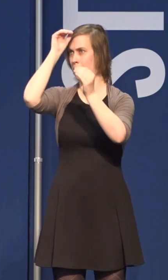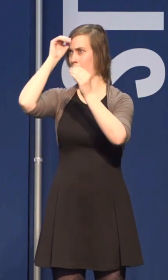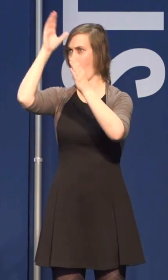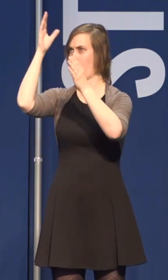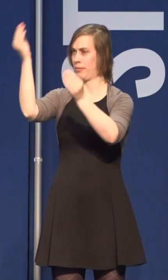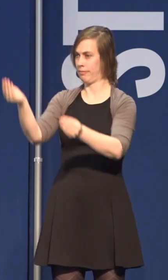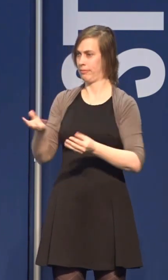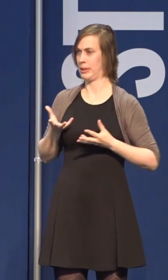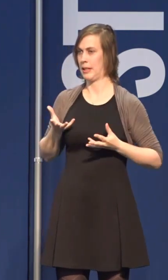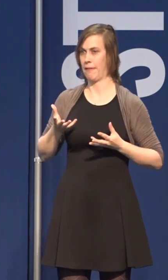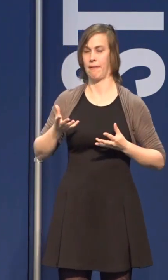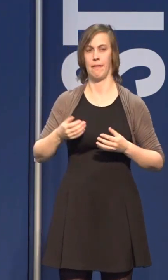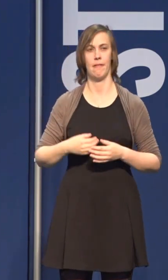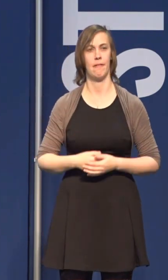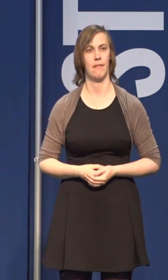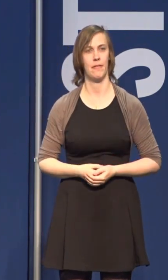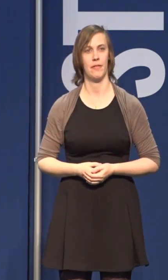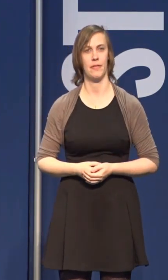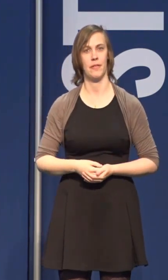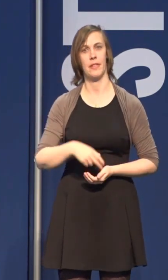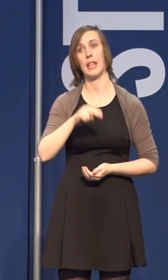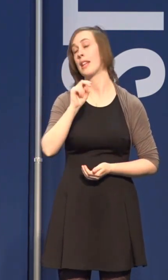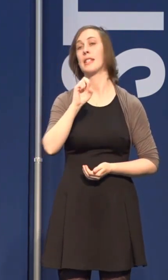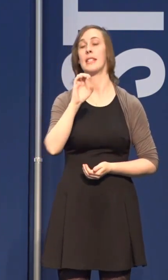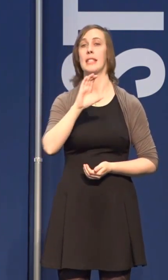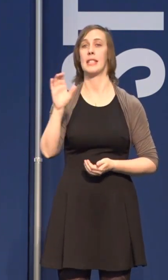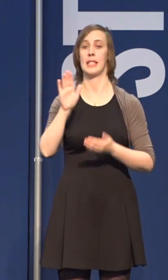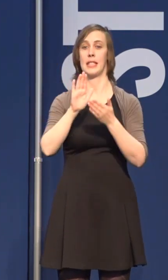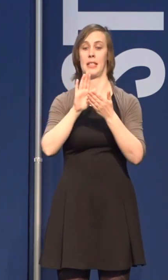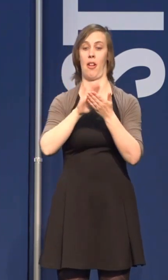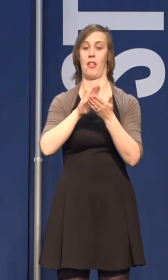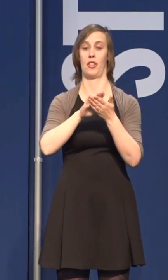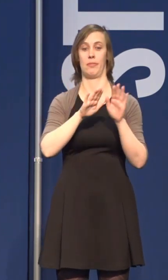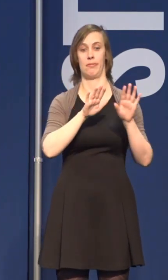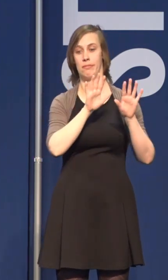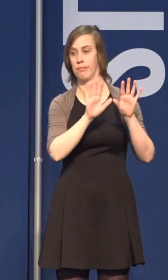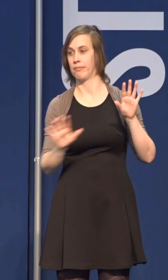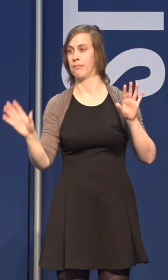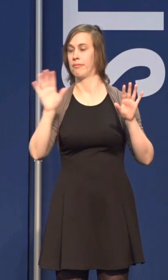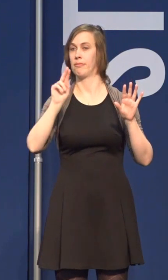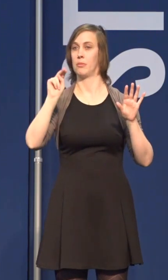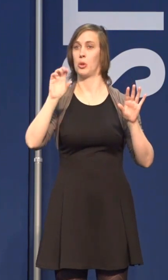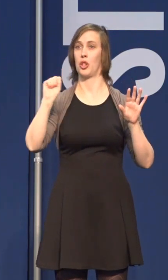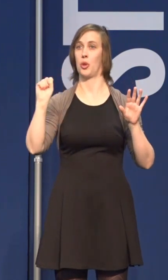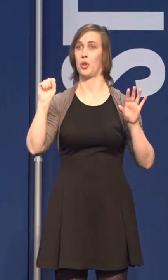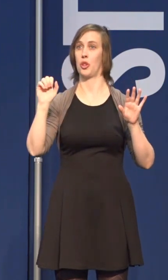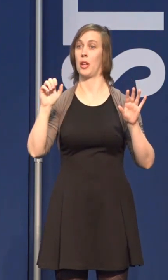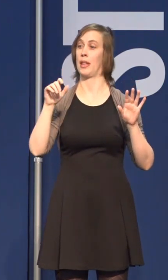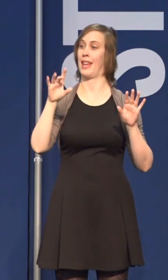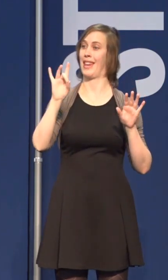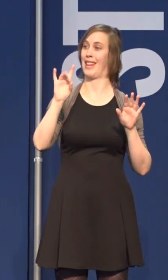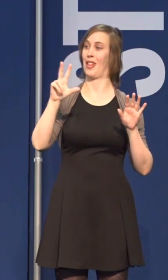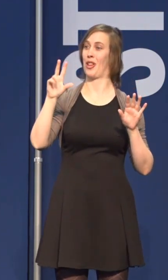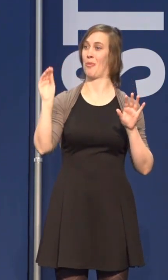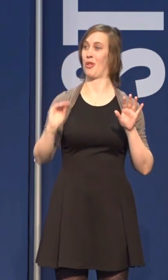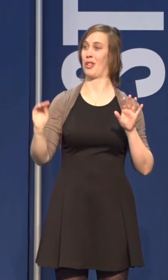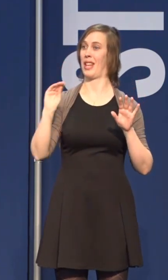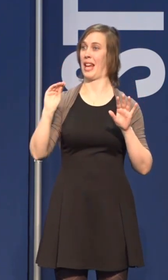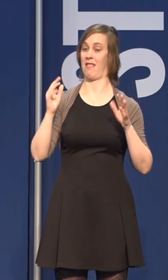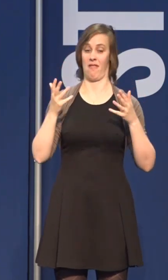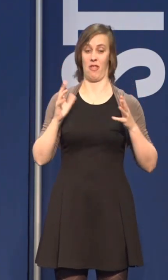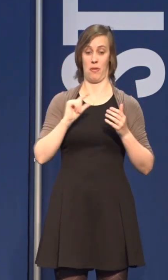abilities. NSCC campuses across Nova Scotia have an 83% rate of student employment within their fields